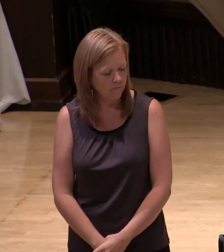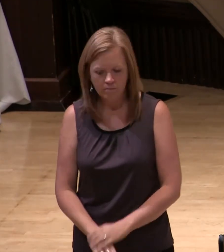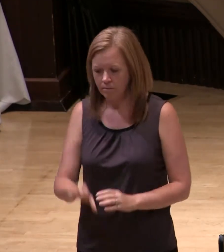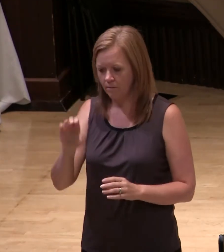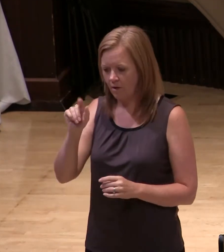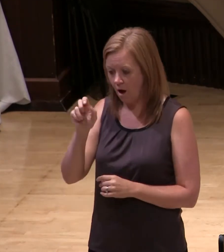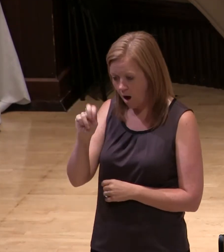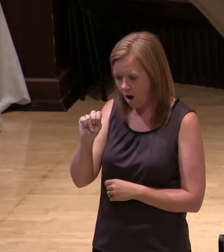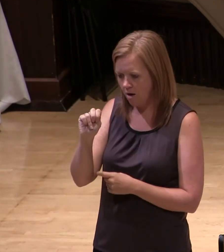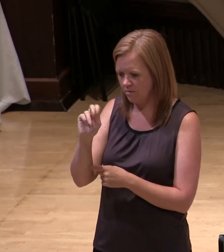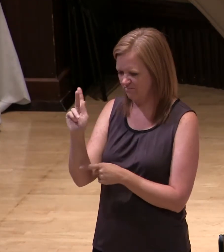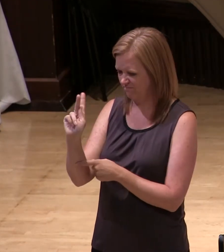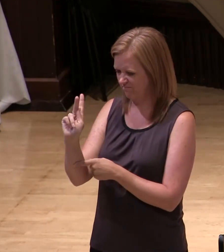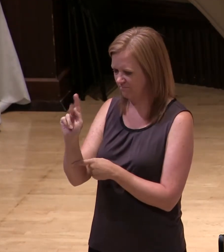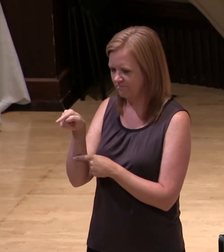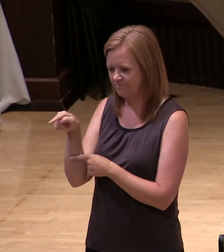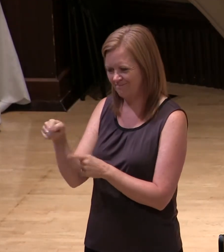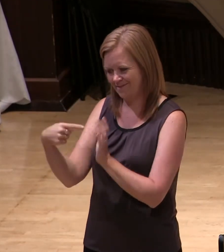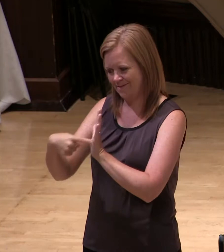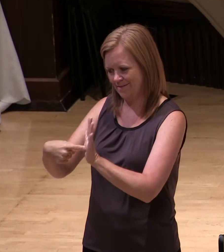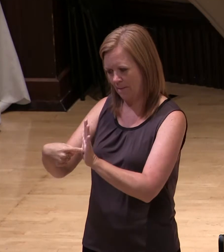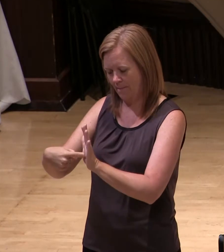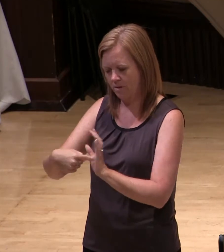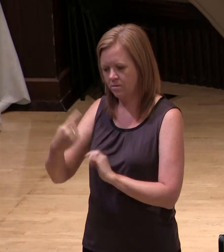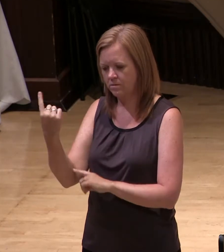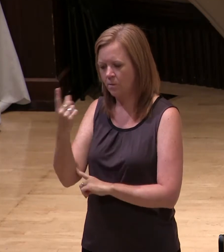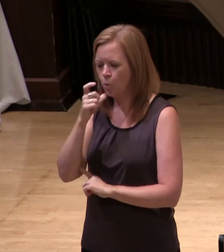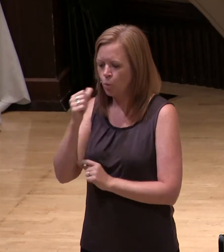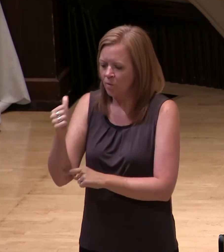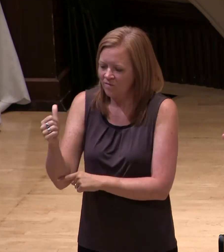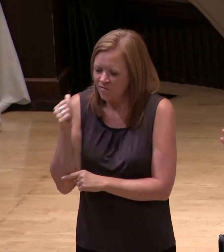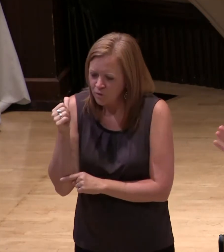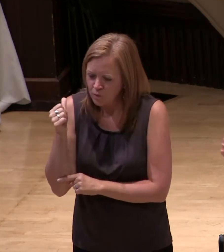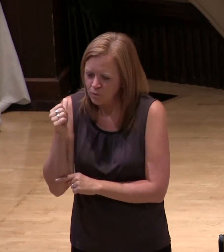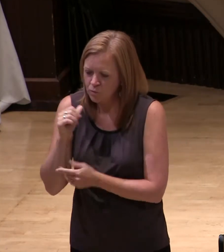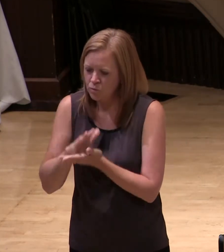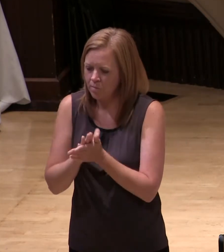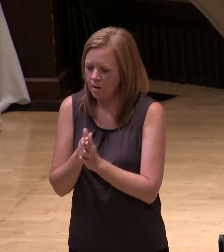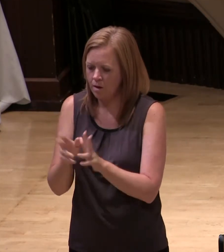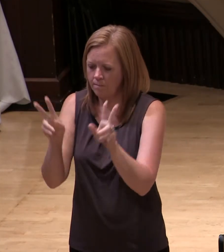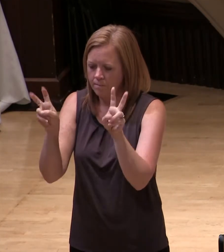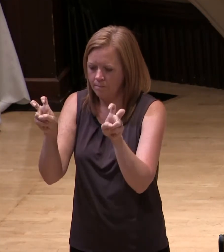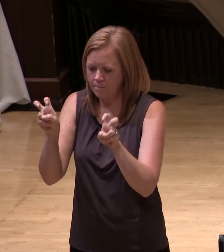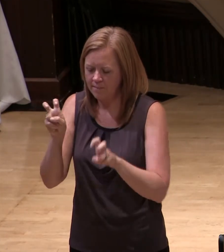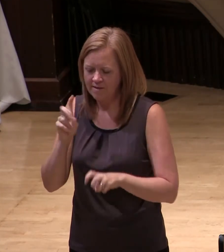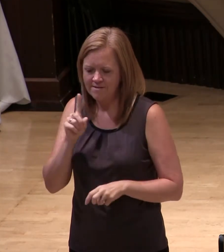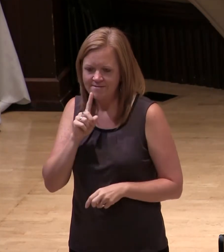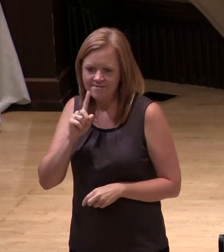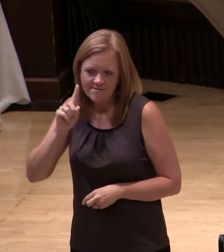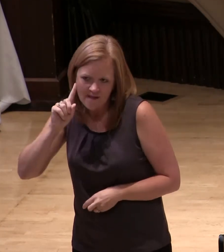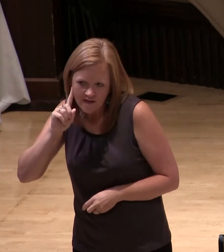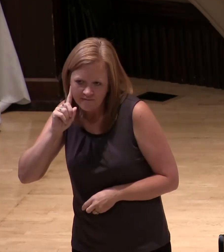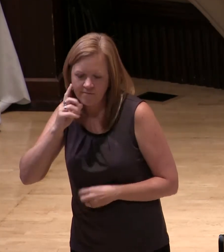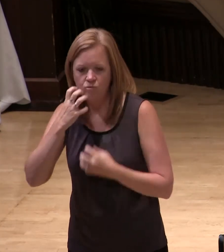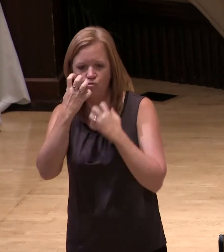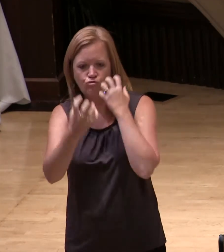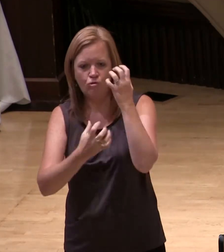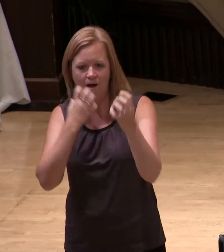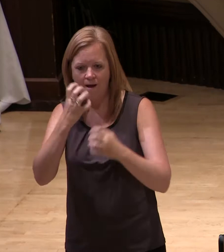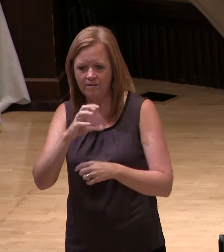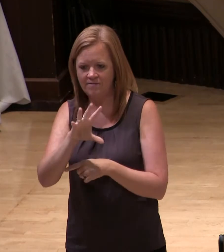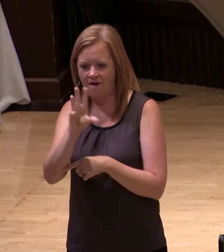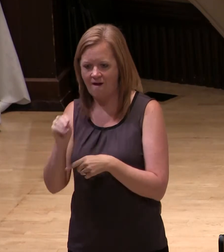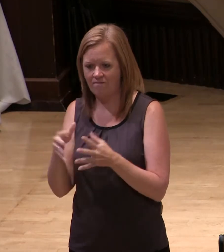Colin Kaepernick is an example of somebody who refused to be deaf to the cries of the African American people,